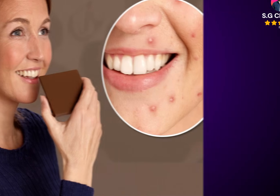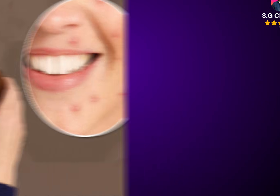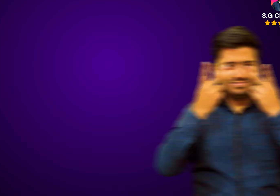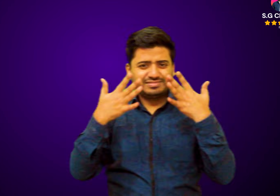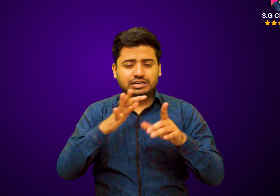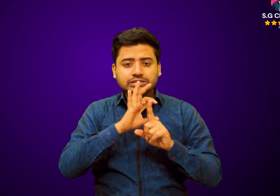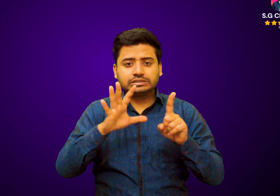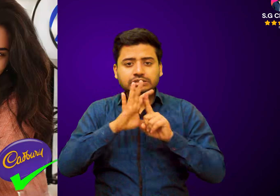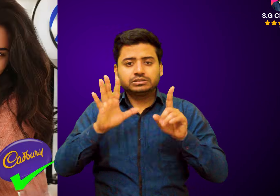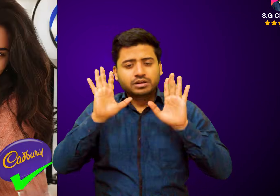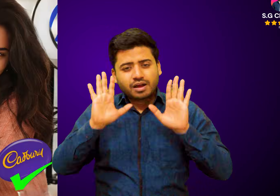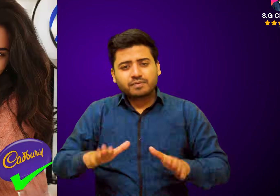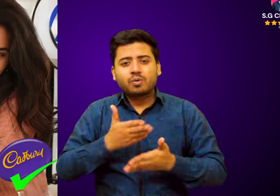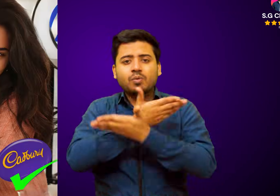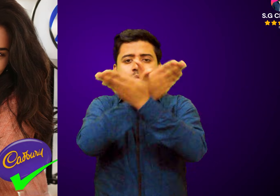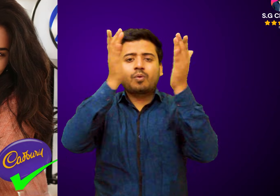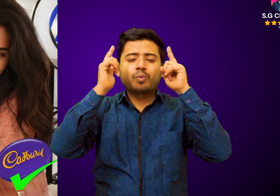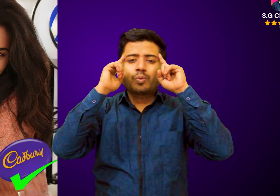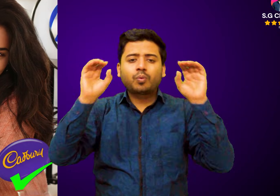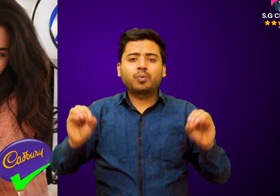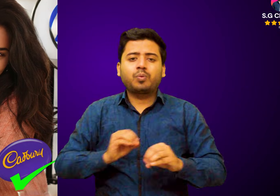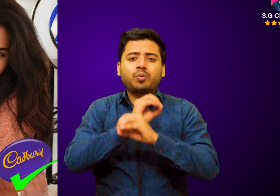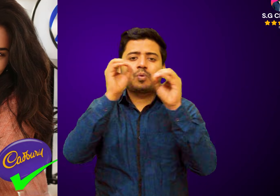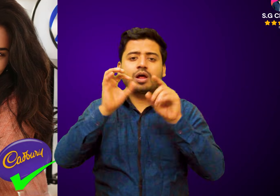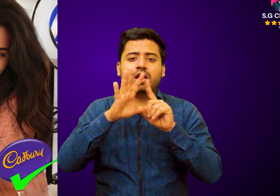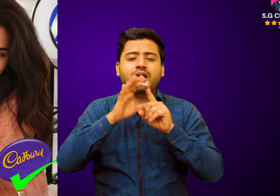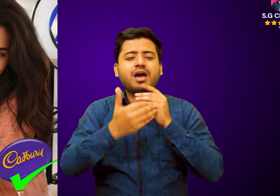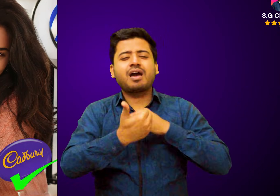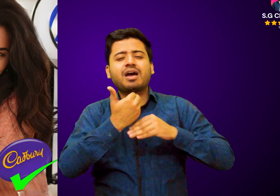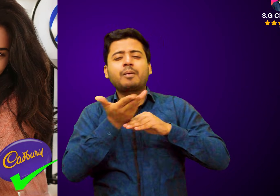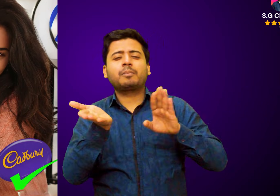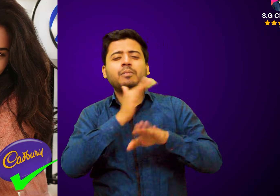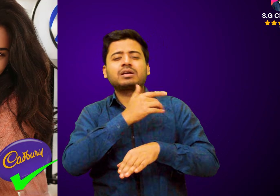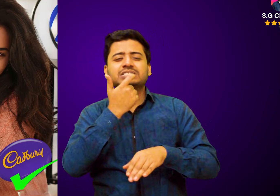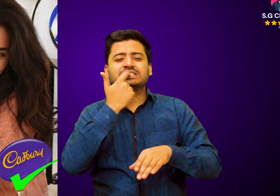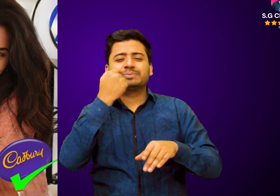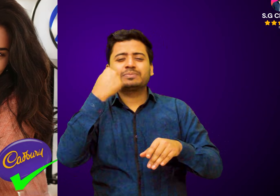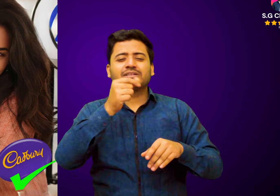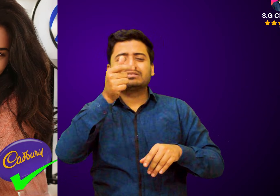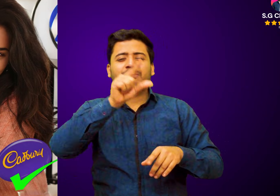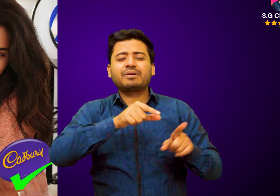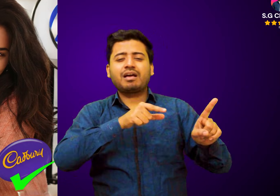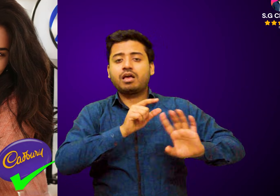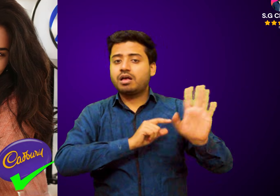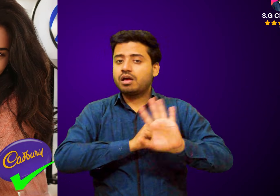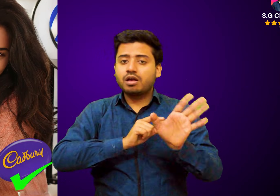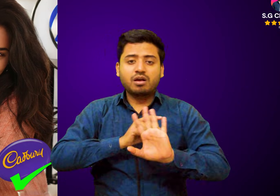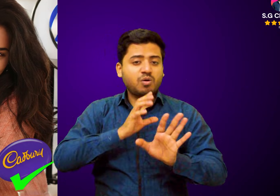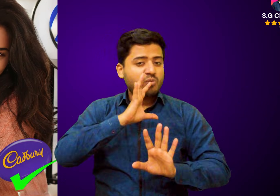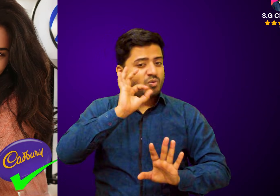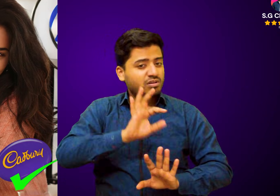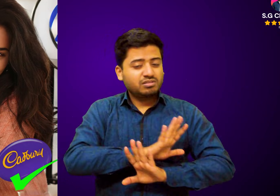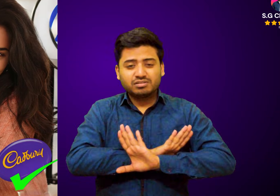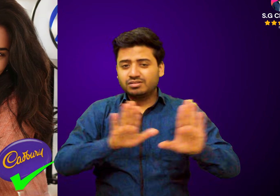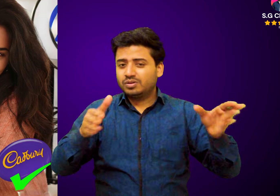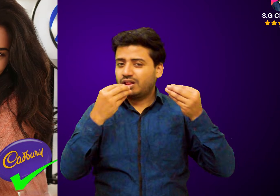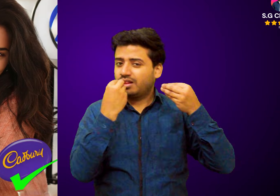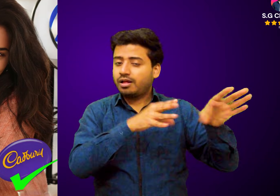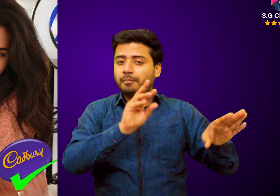different textures, nutrition, and flavors, so always check those ingredient labels for what you're actually eating. Why recipes differ.